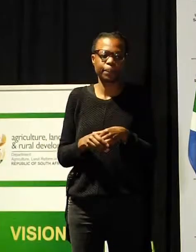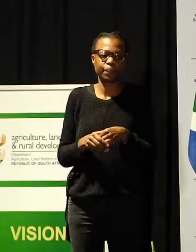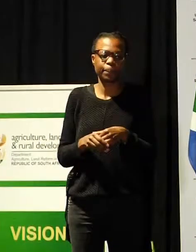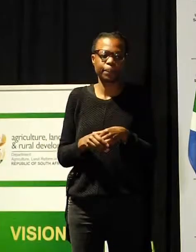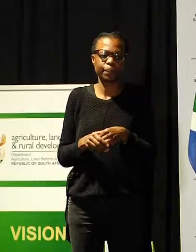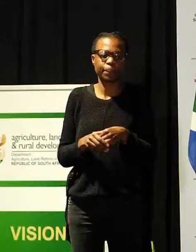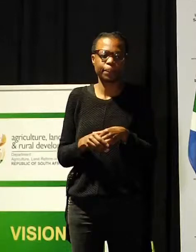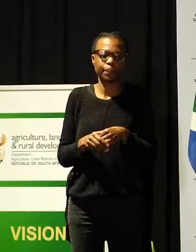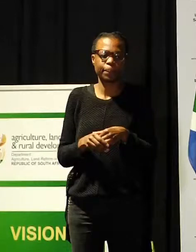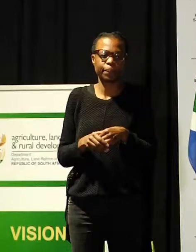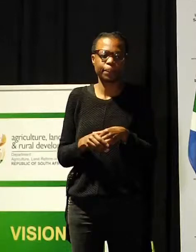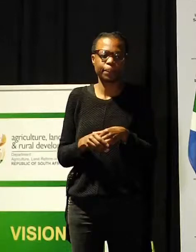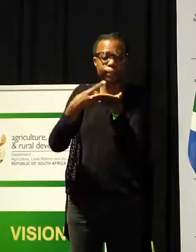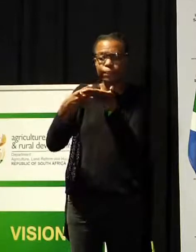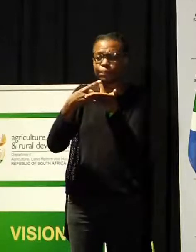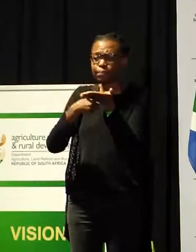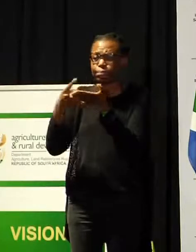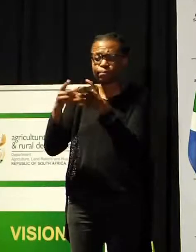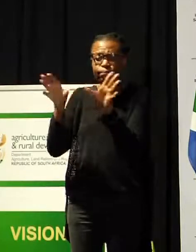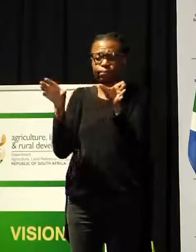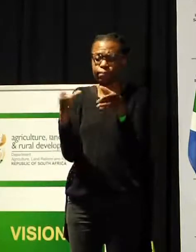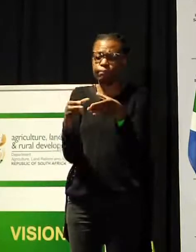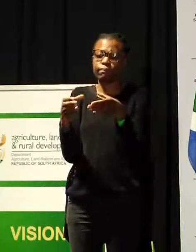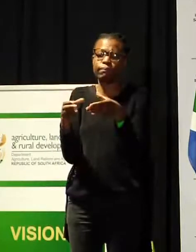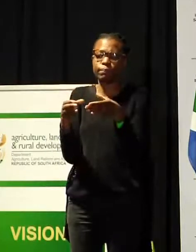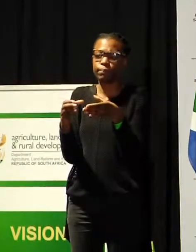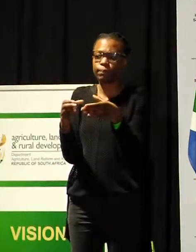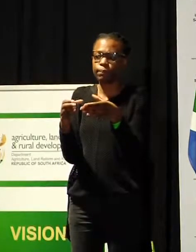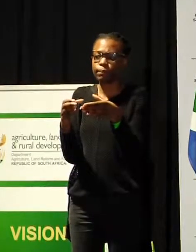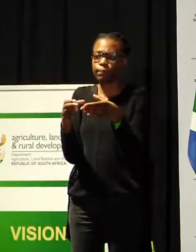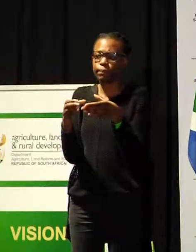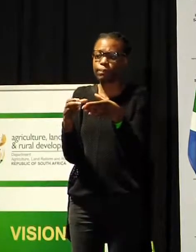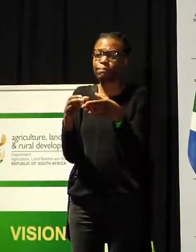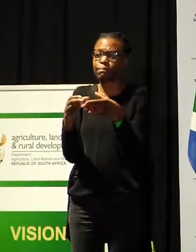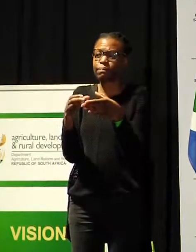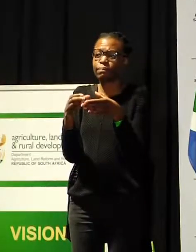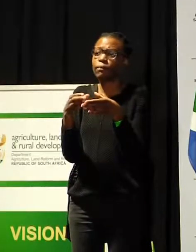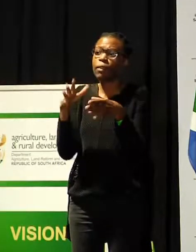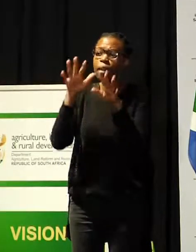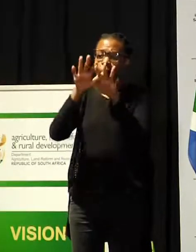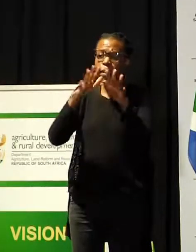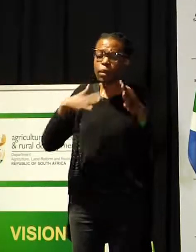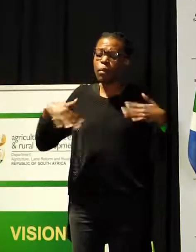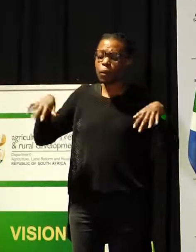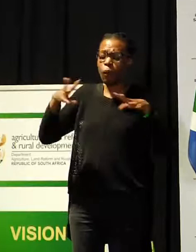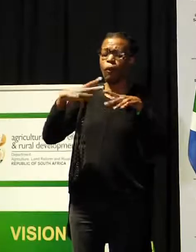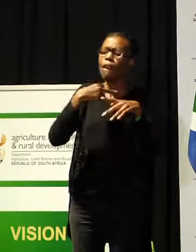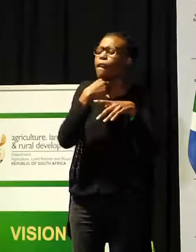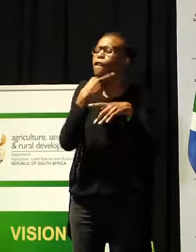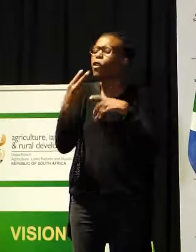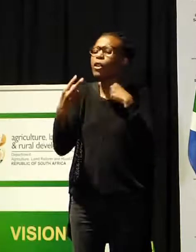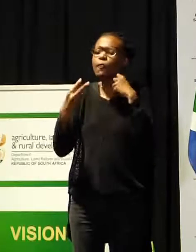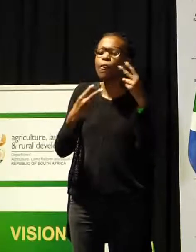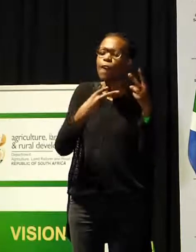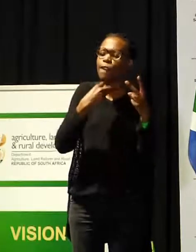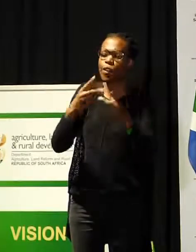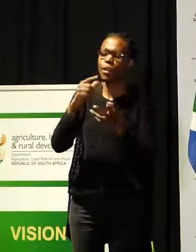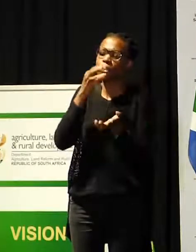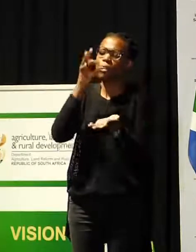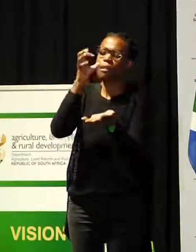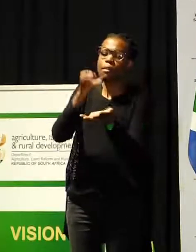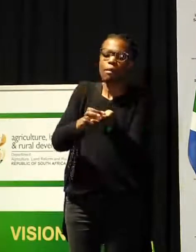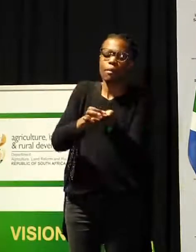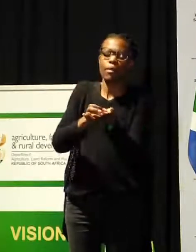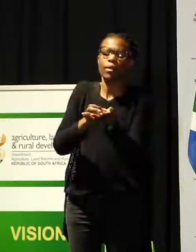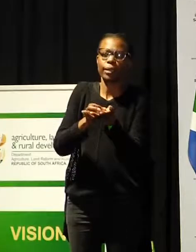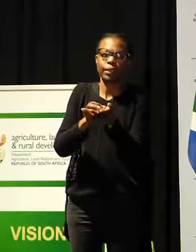The deliberations from the commission, these are the voices of the commission members, and on